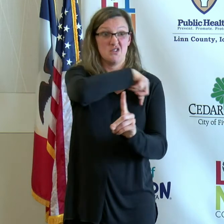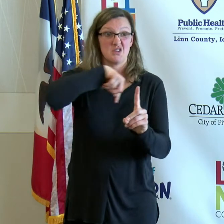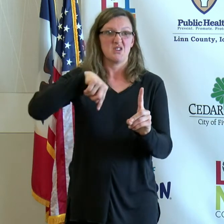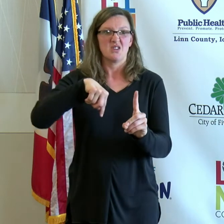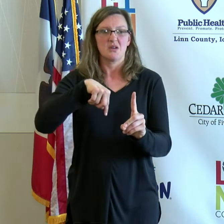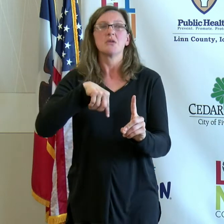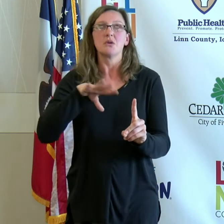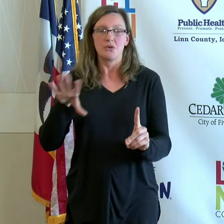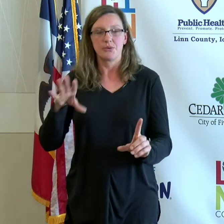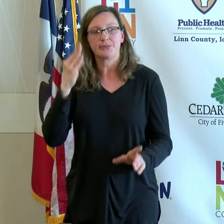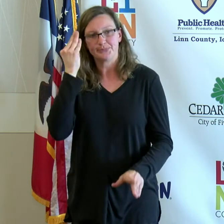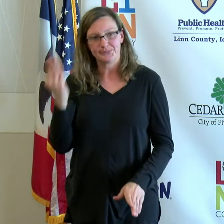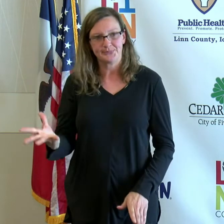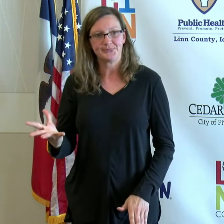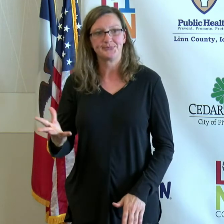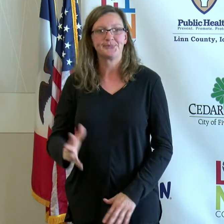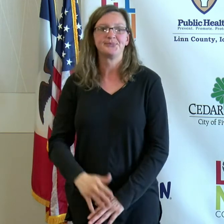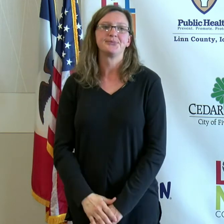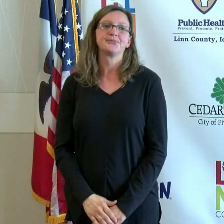guidelines for exposure,